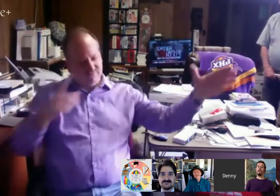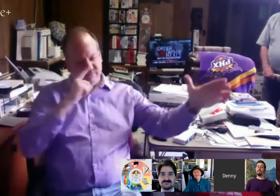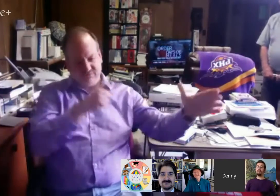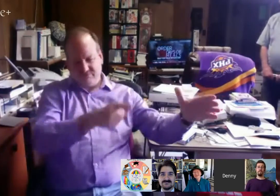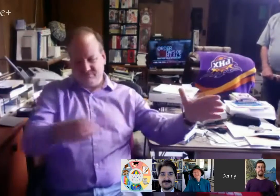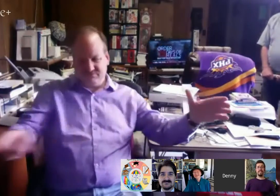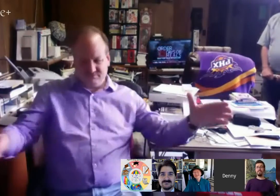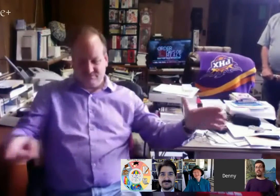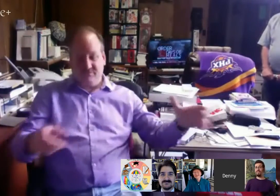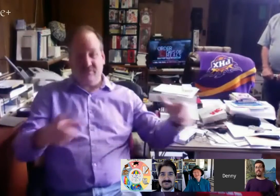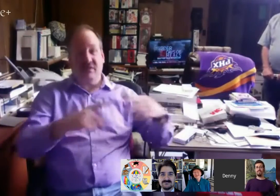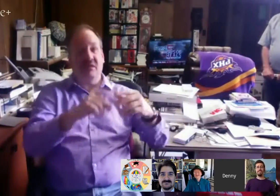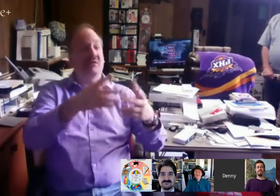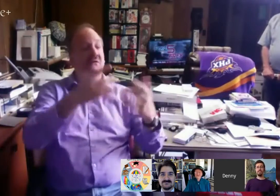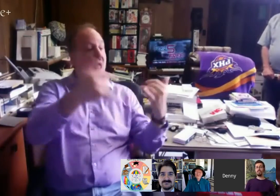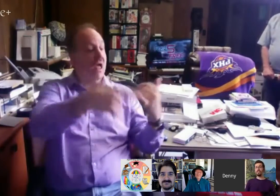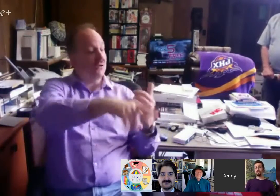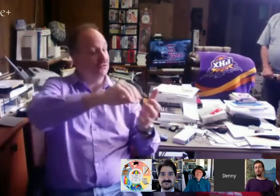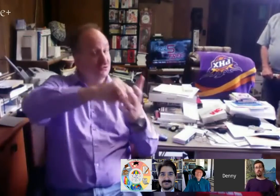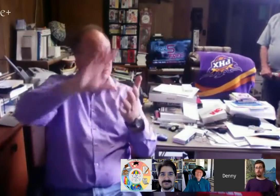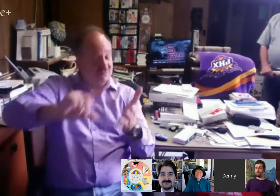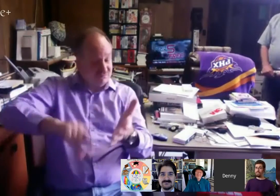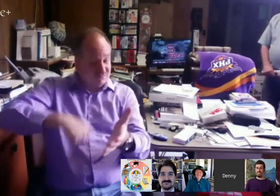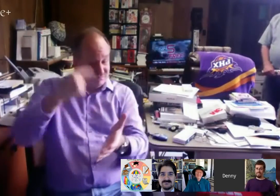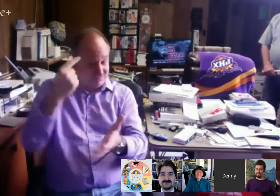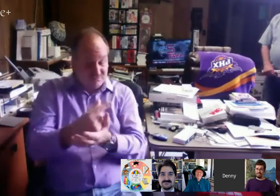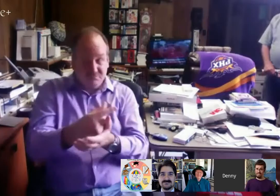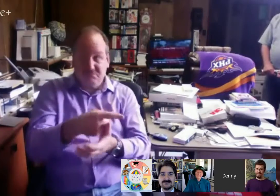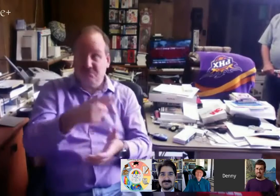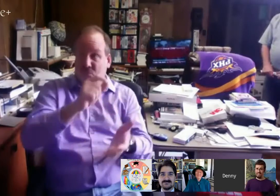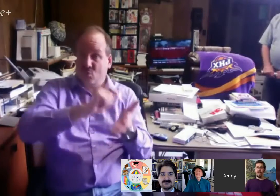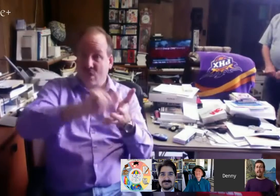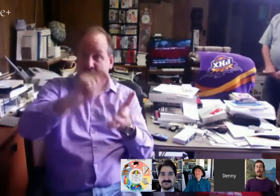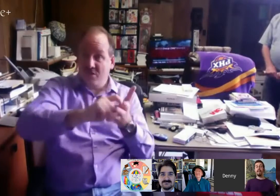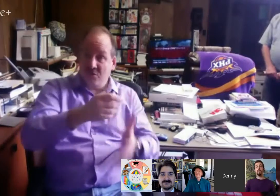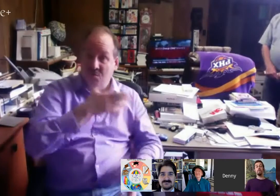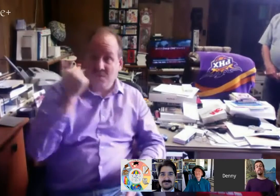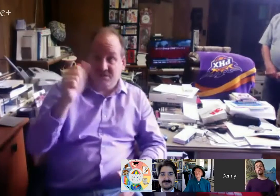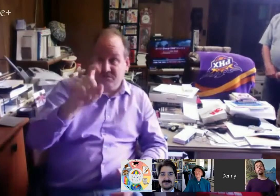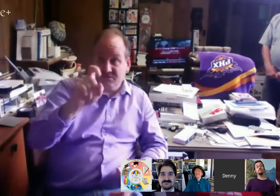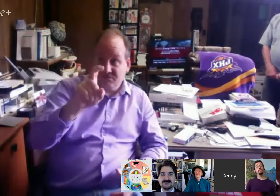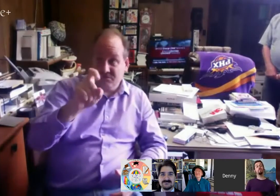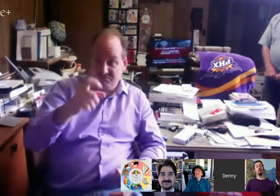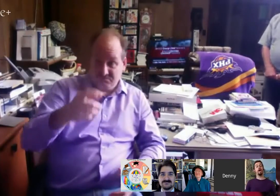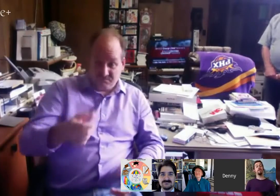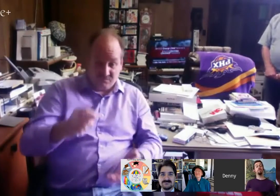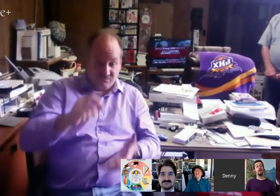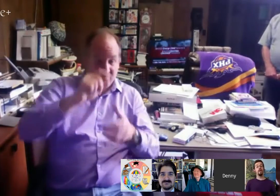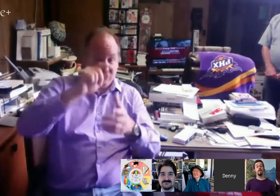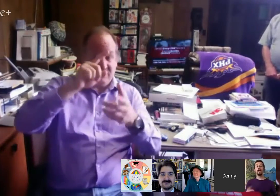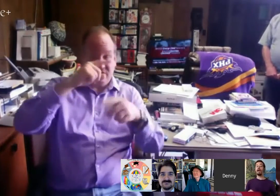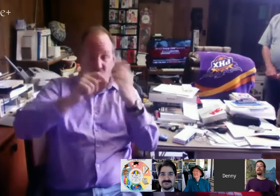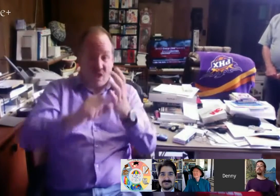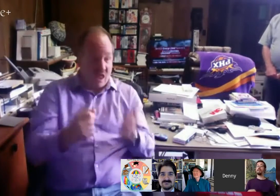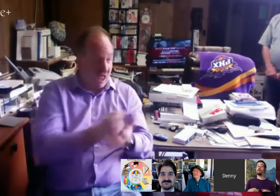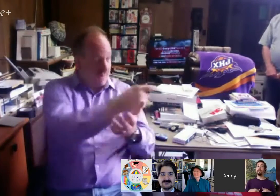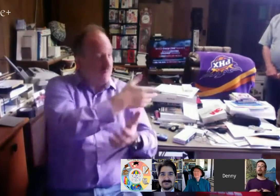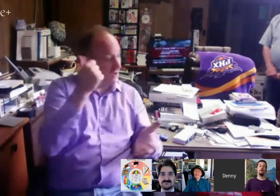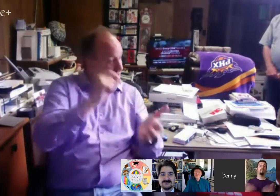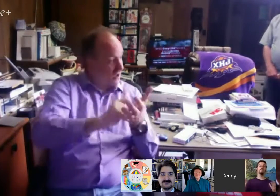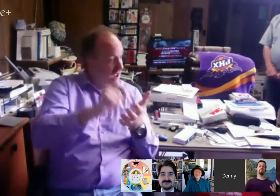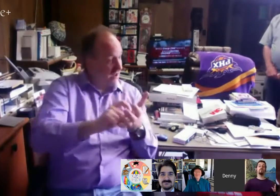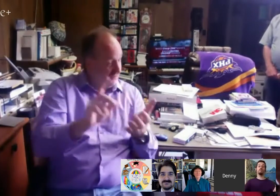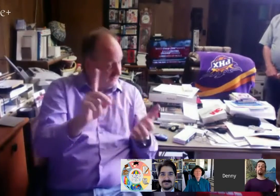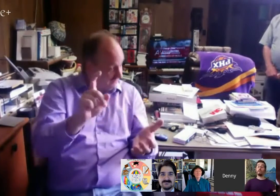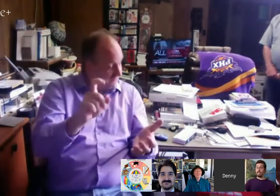long-term effect of it, because 5 years is just too short still. And then once the students graduate and they